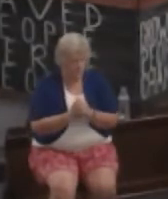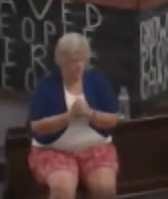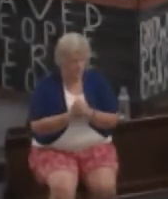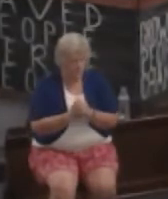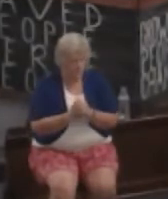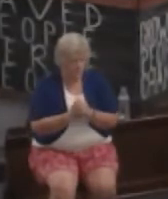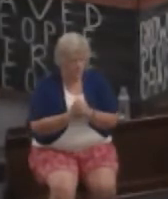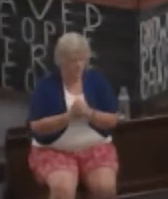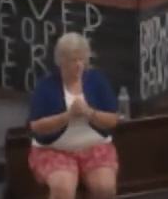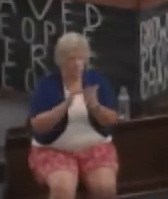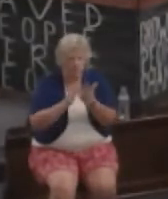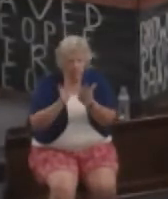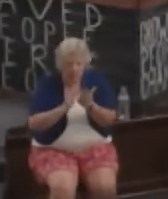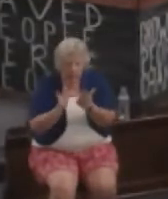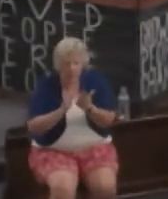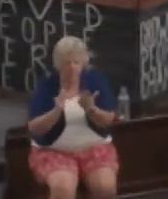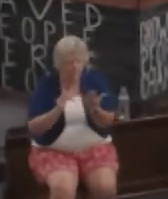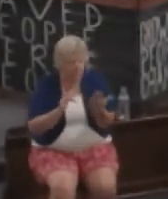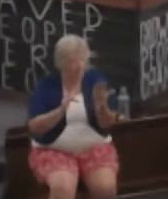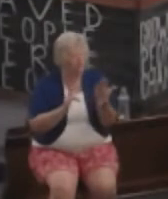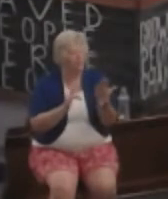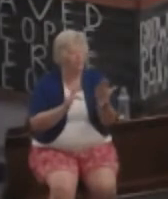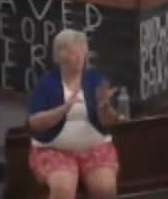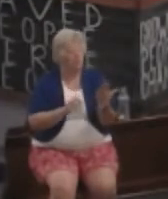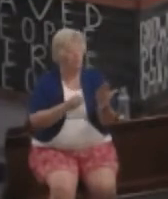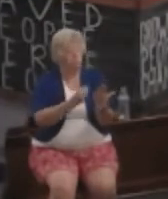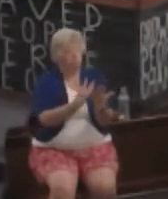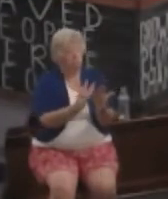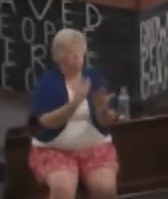13. Got your app, get it warmed up. There we go.